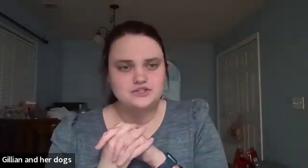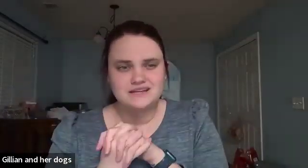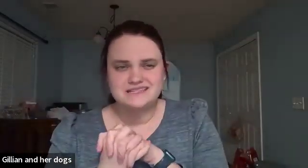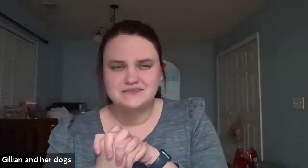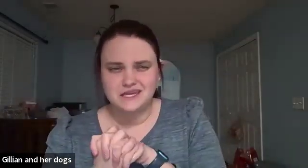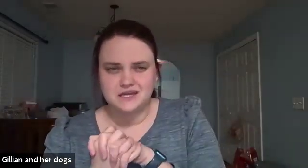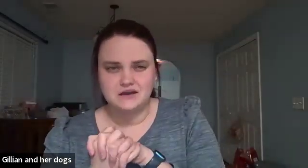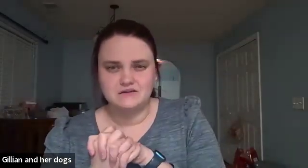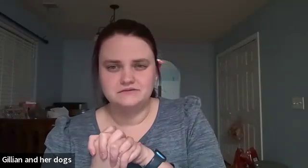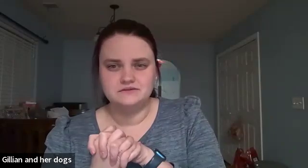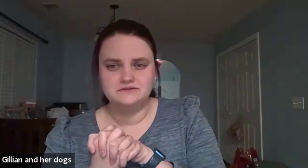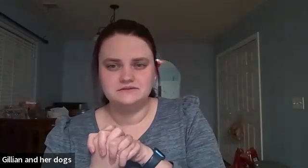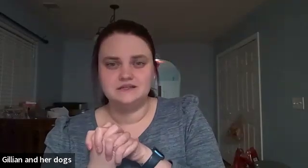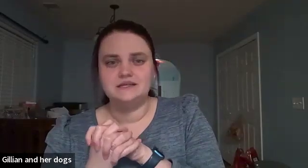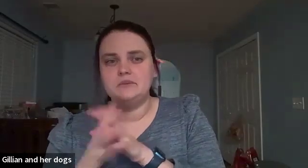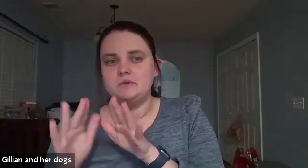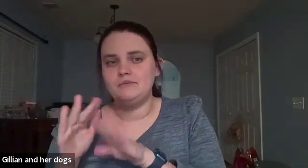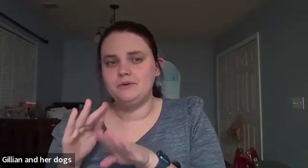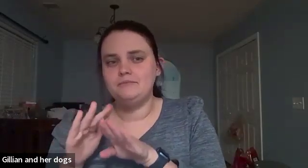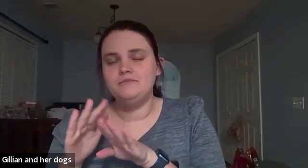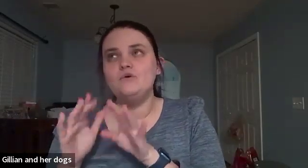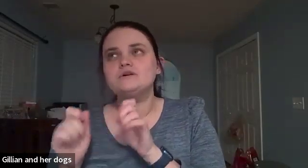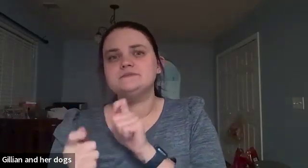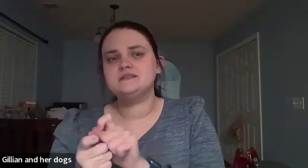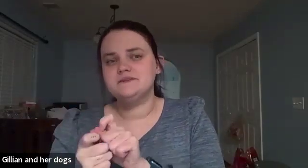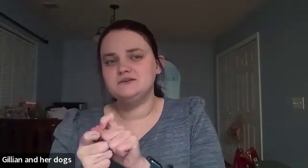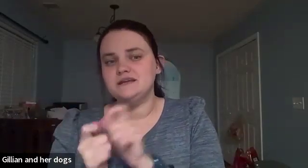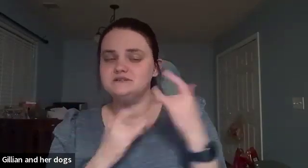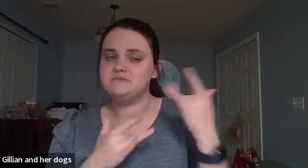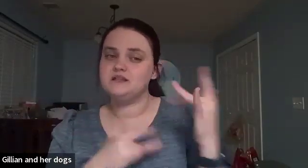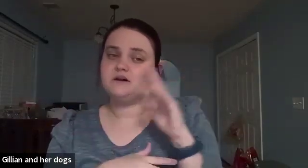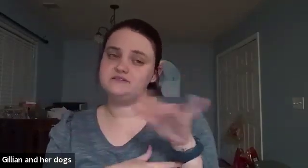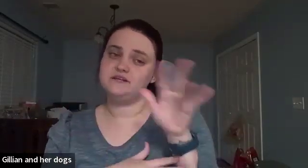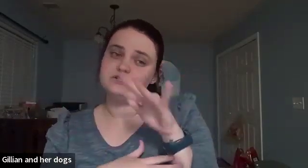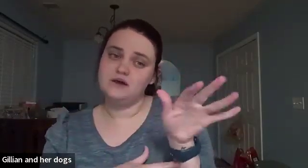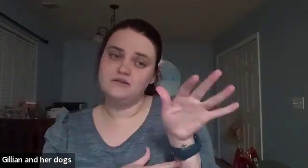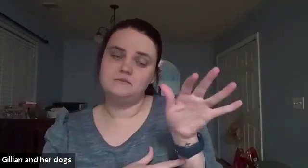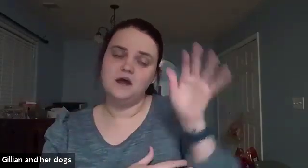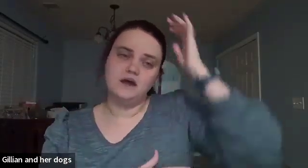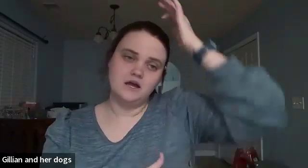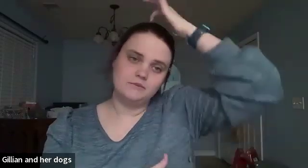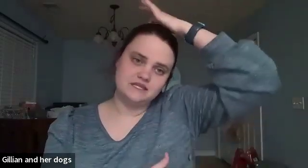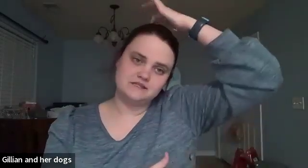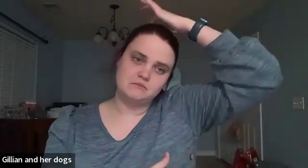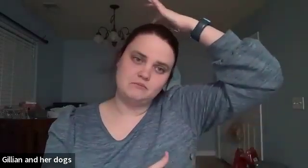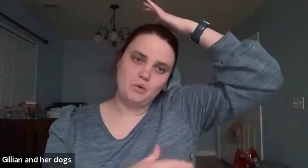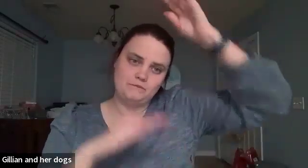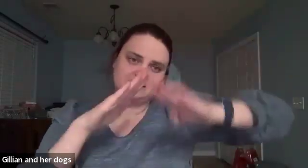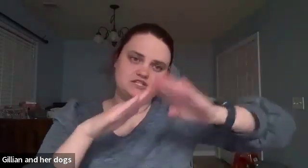others you guys can think of? Remember, the more specific you get, you typically will have to finger spell them. It's the more basic